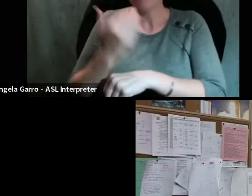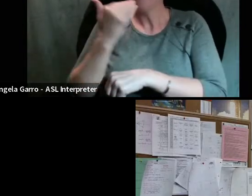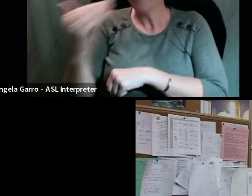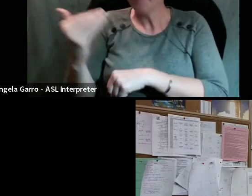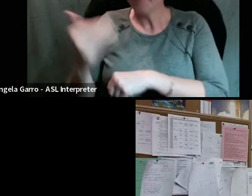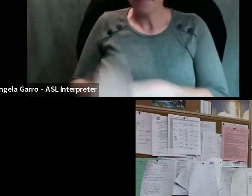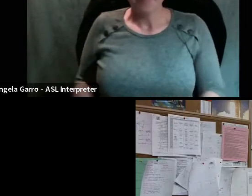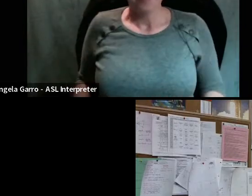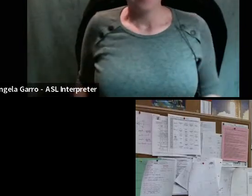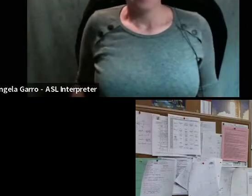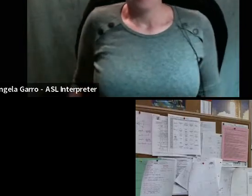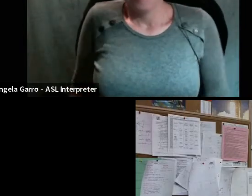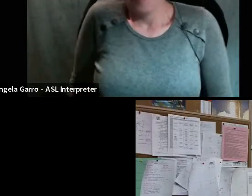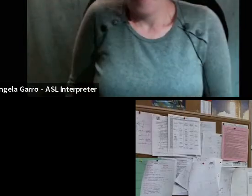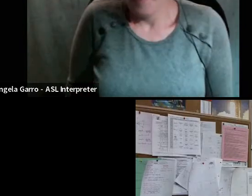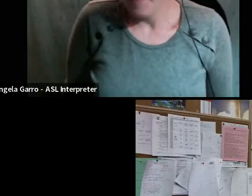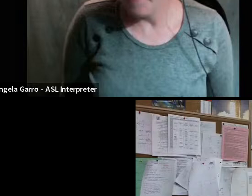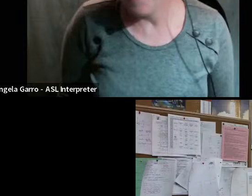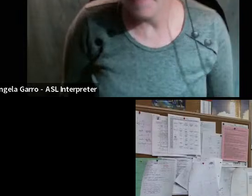Okay,